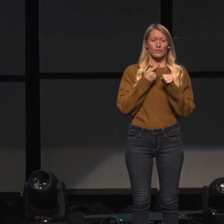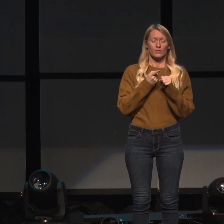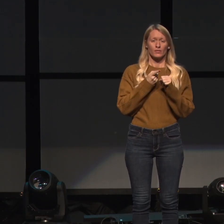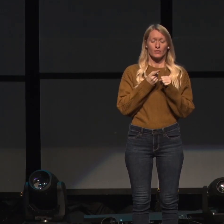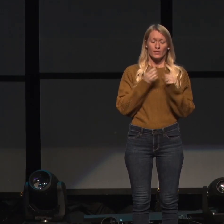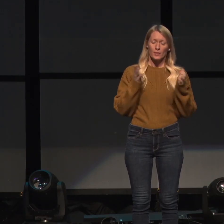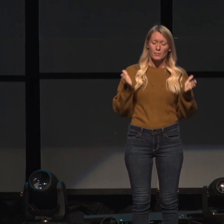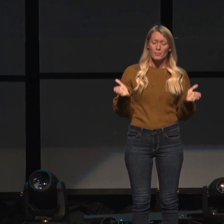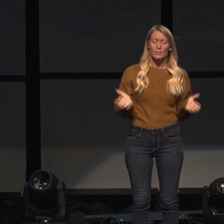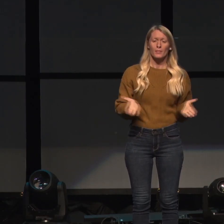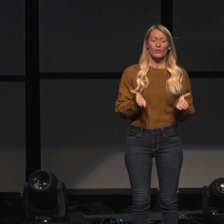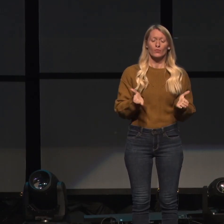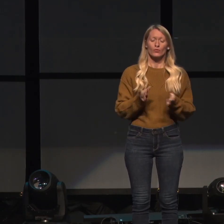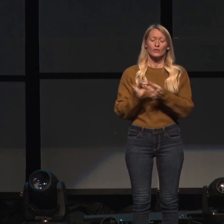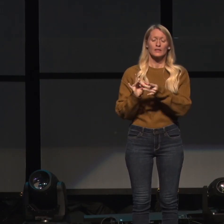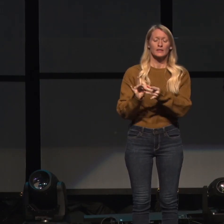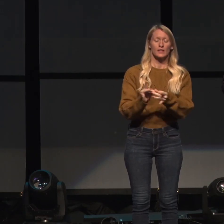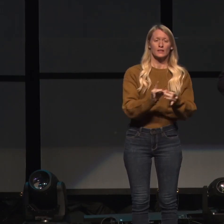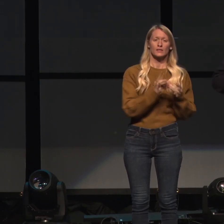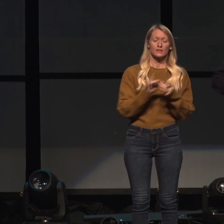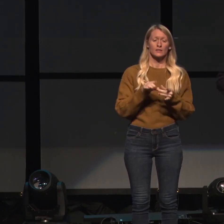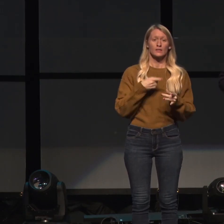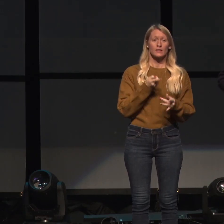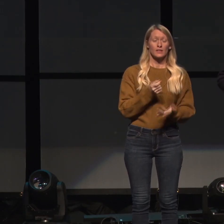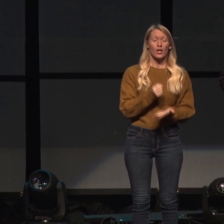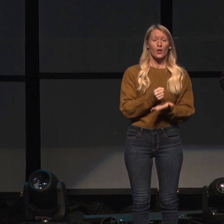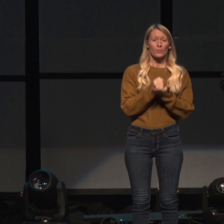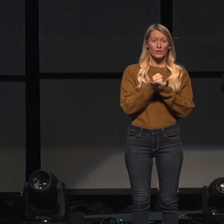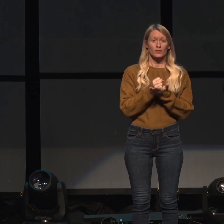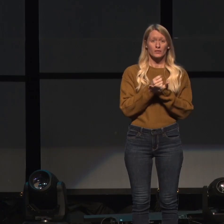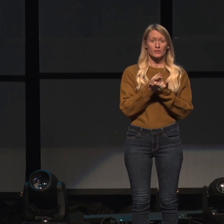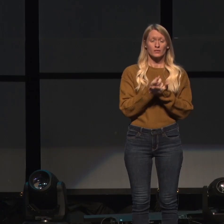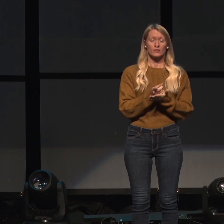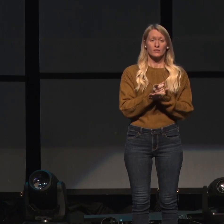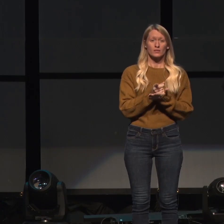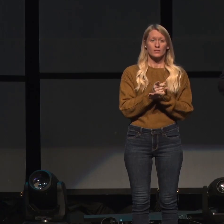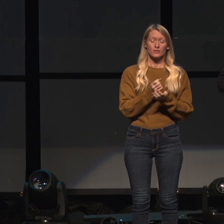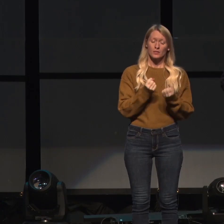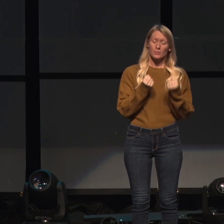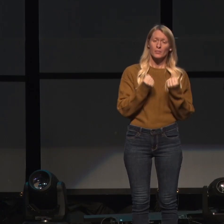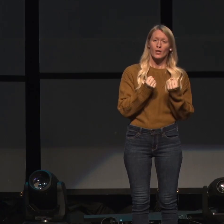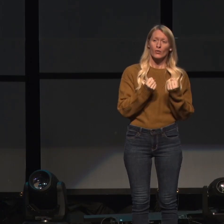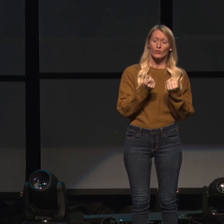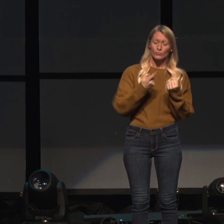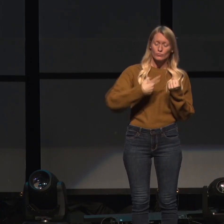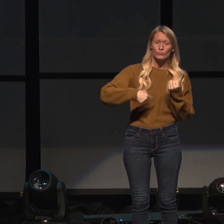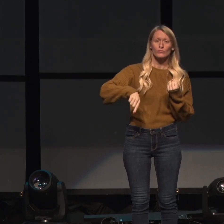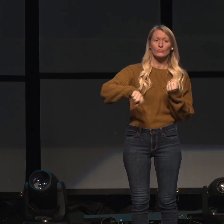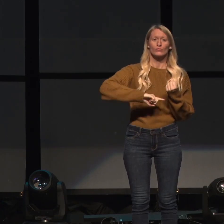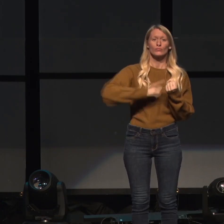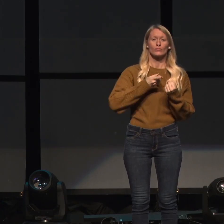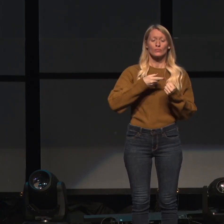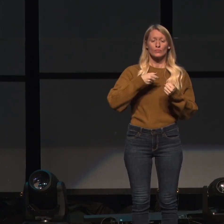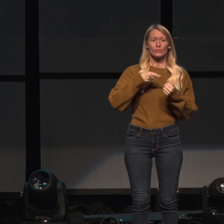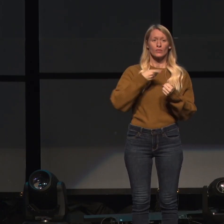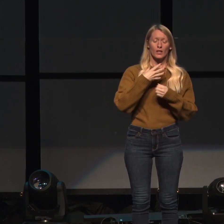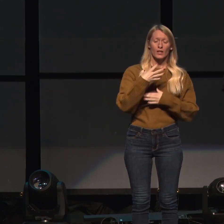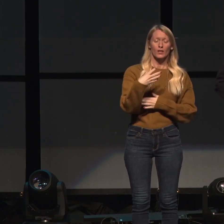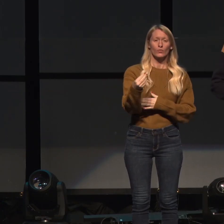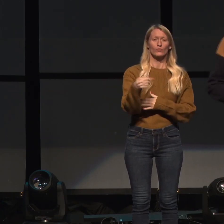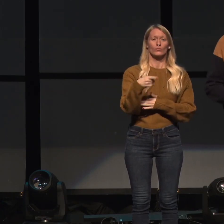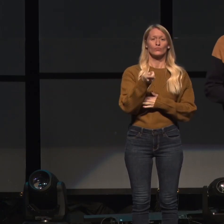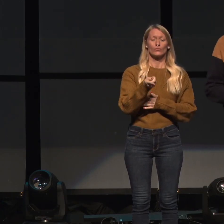us not to stay here. Help us to be empowered to walk out of this space into our everyday normal lives and to live